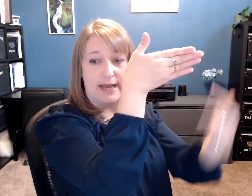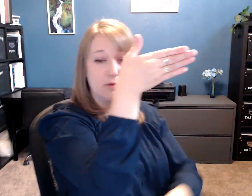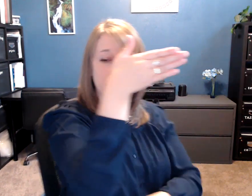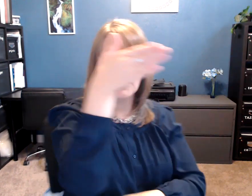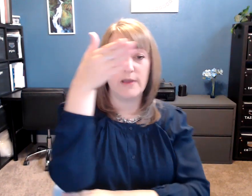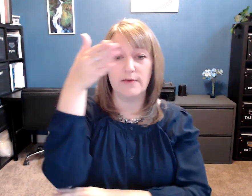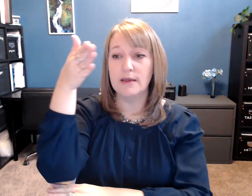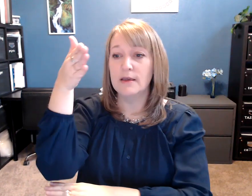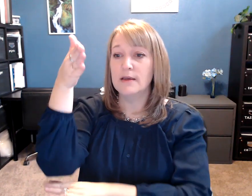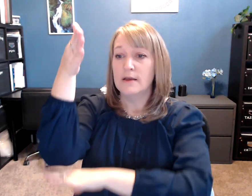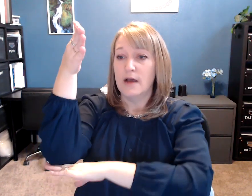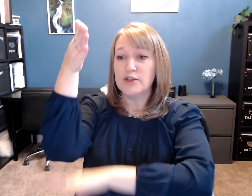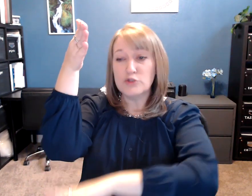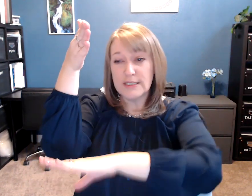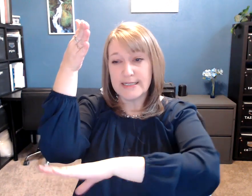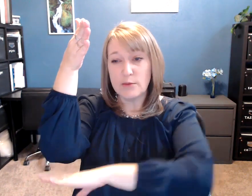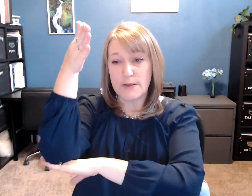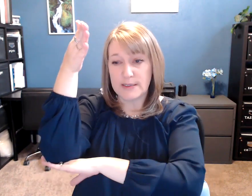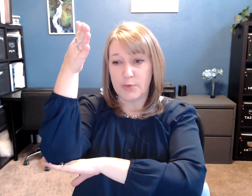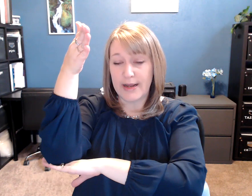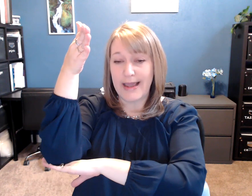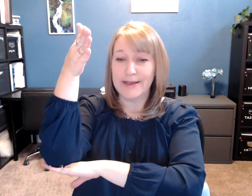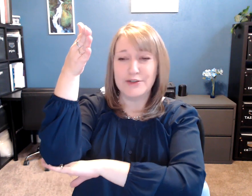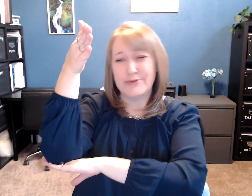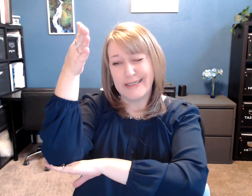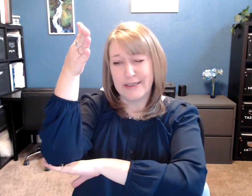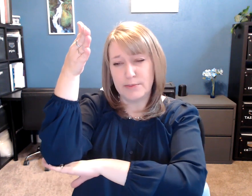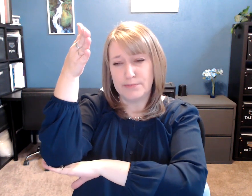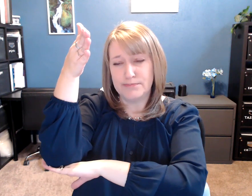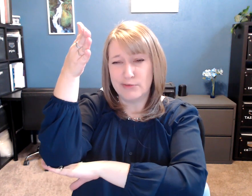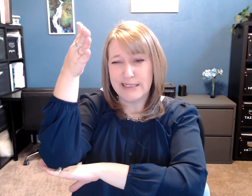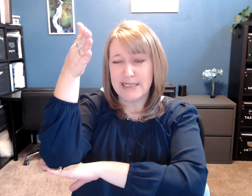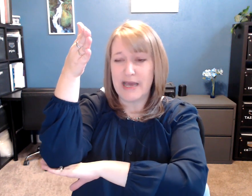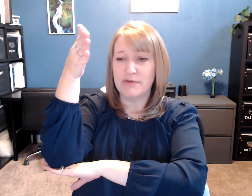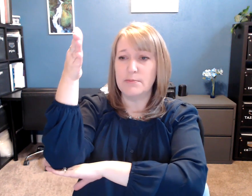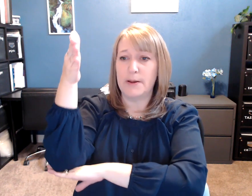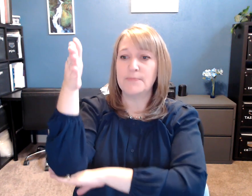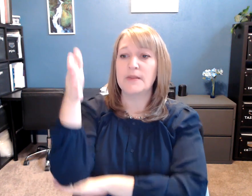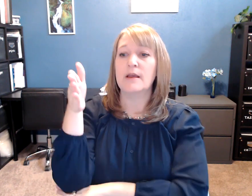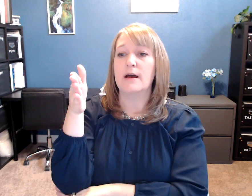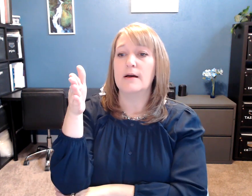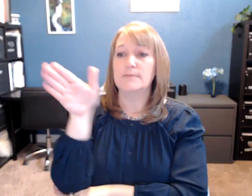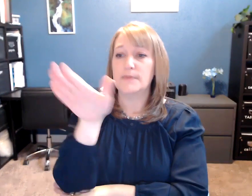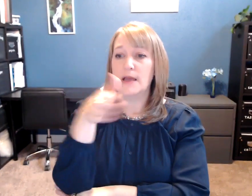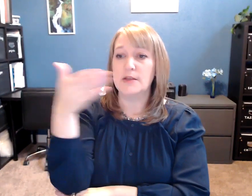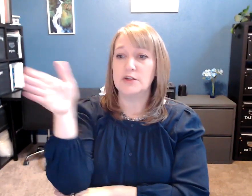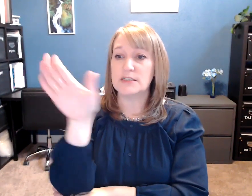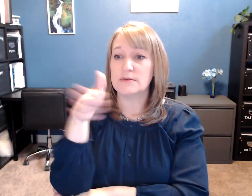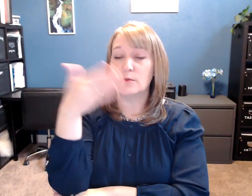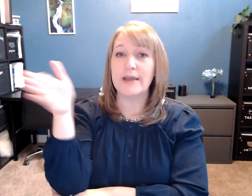out, waving. I usually see it with the supporting hand. You technically don't need to have it, but and then you just wave